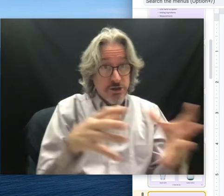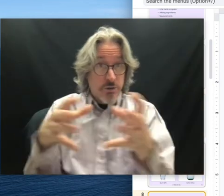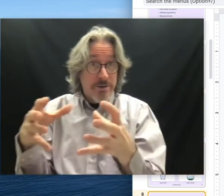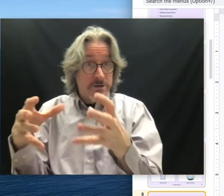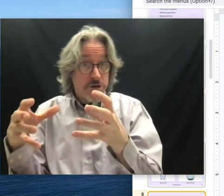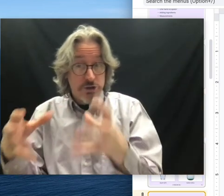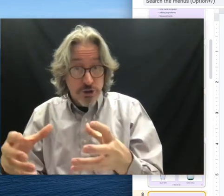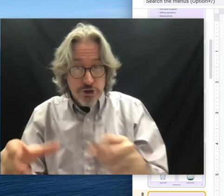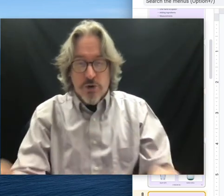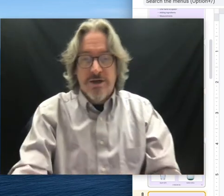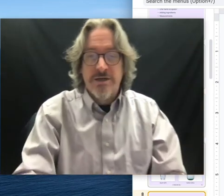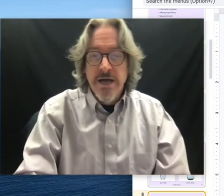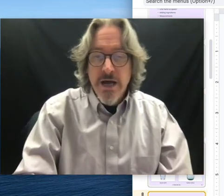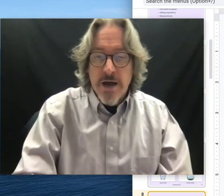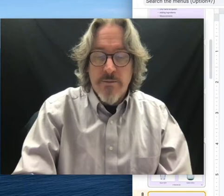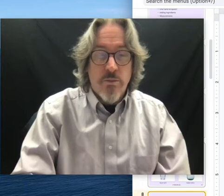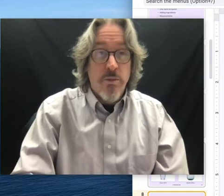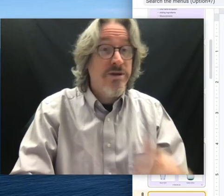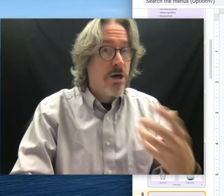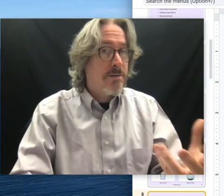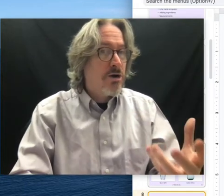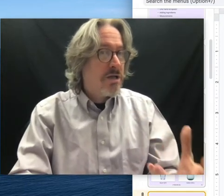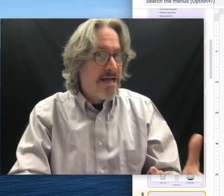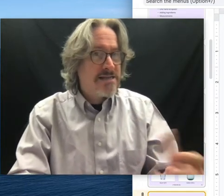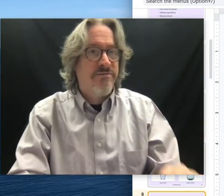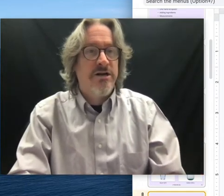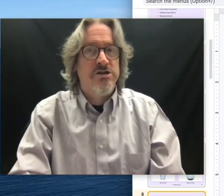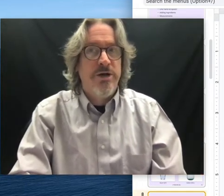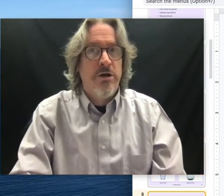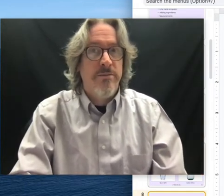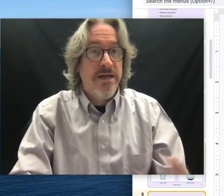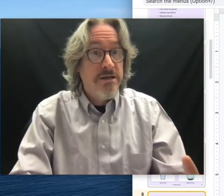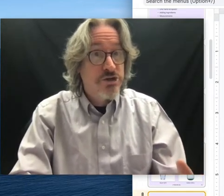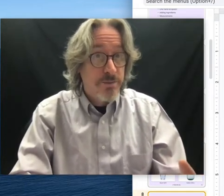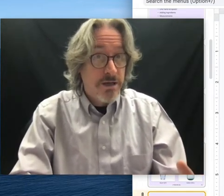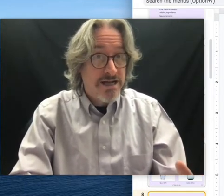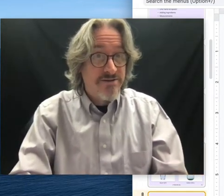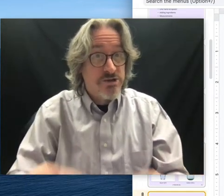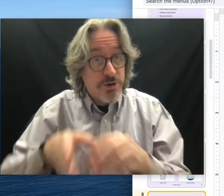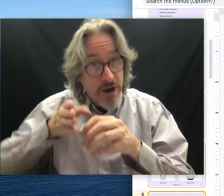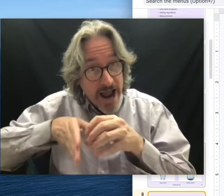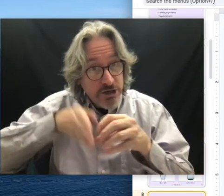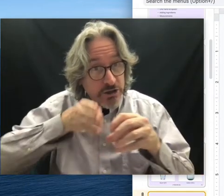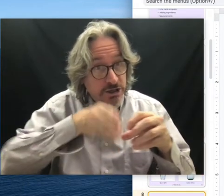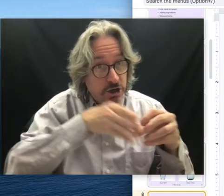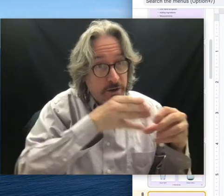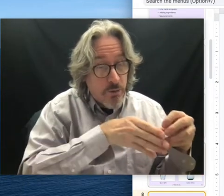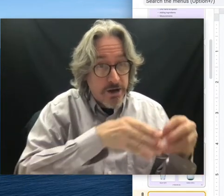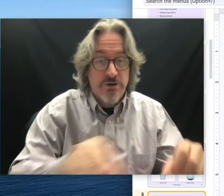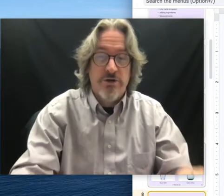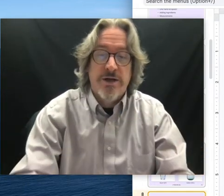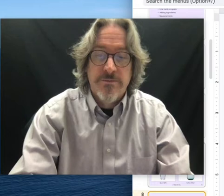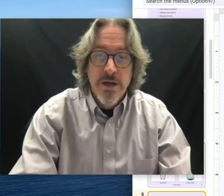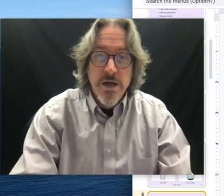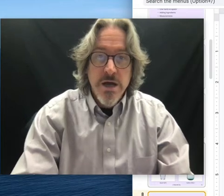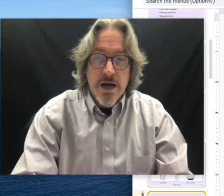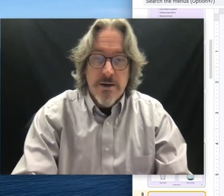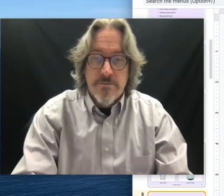is, you're going to just show it. When we talk about classifiers, we call them instrument classifiers, where you're actually showing what you're